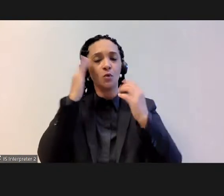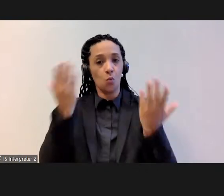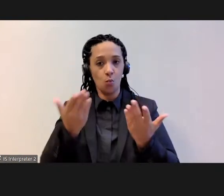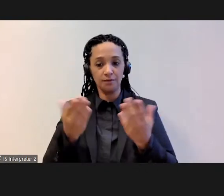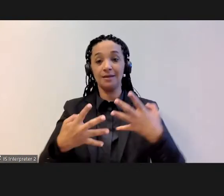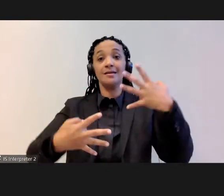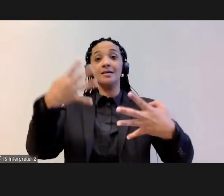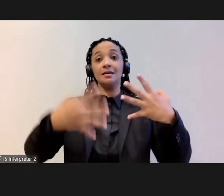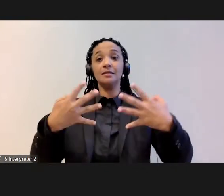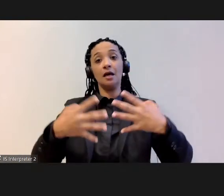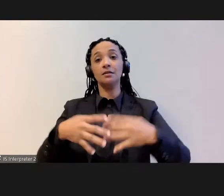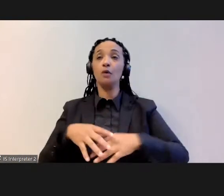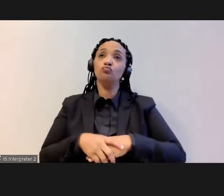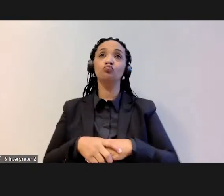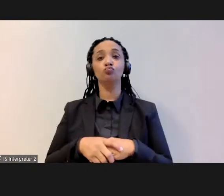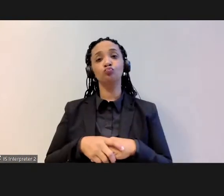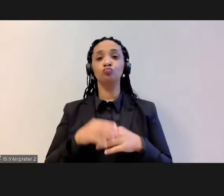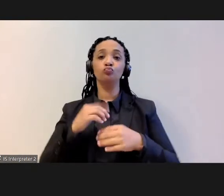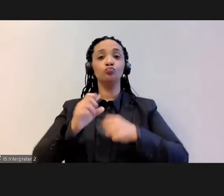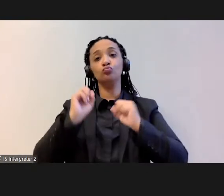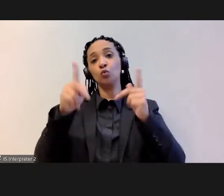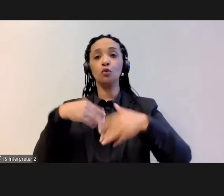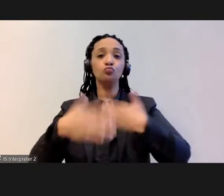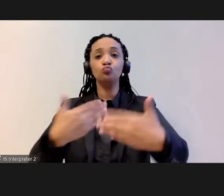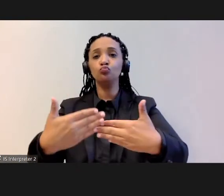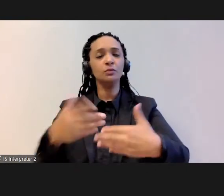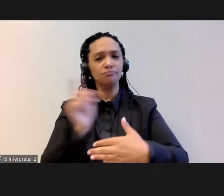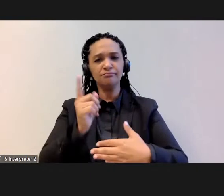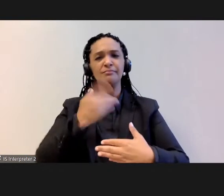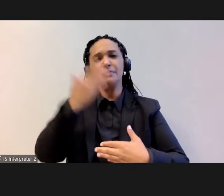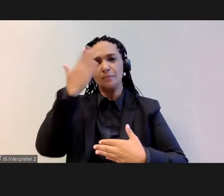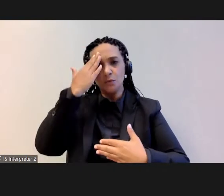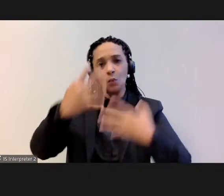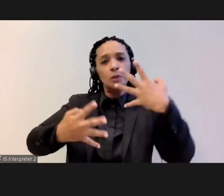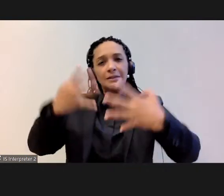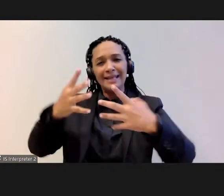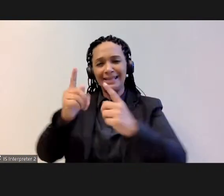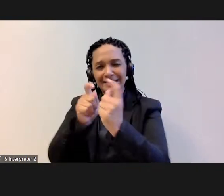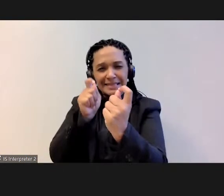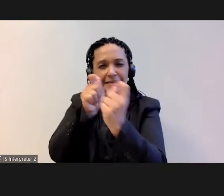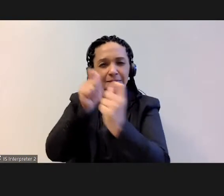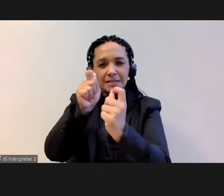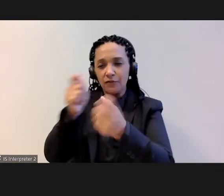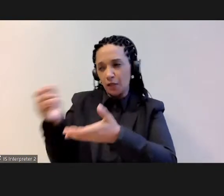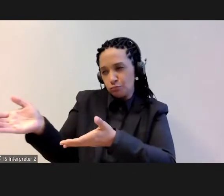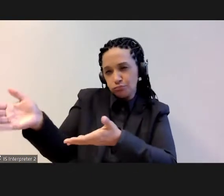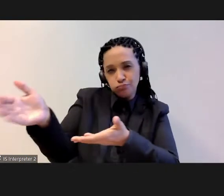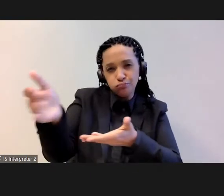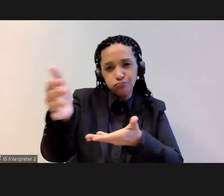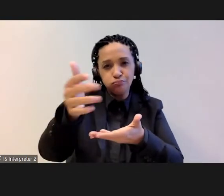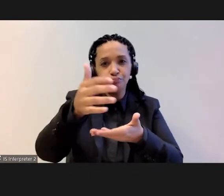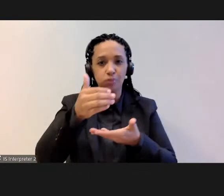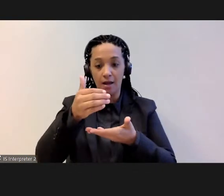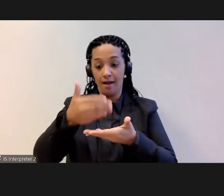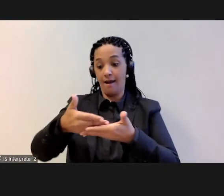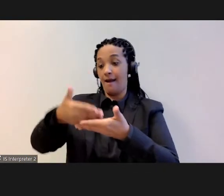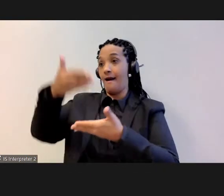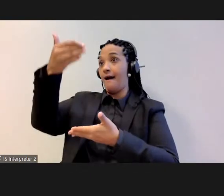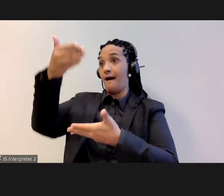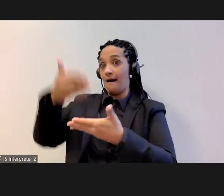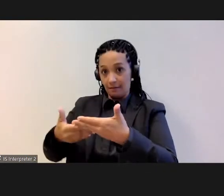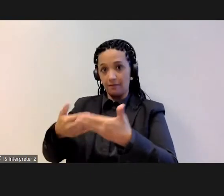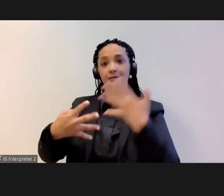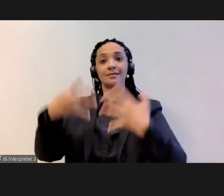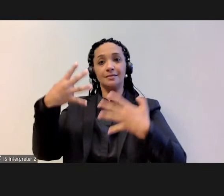collection systems are speaking to the needs or are aligned to the national development plans as well as the SDGs and